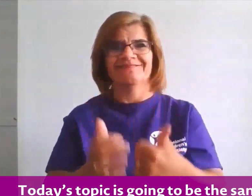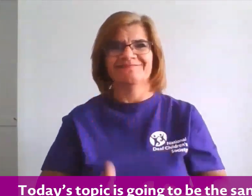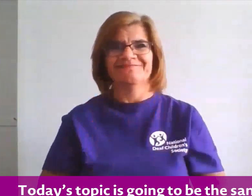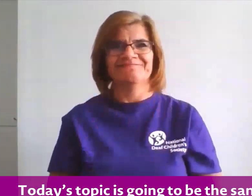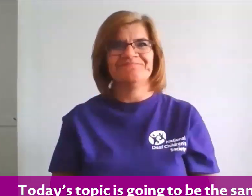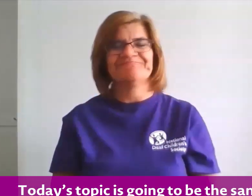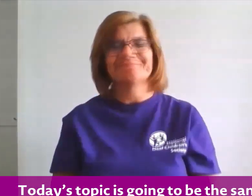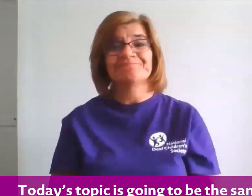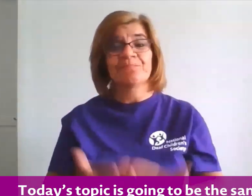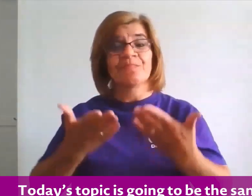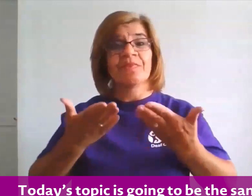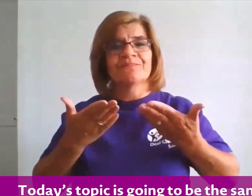Well done.